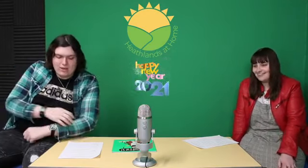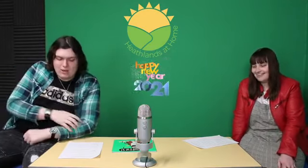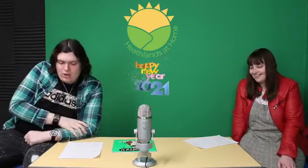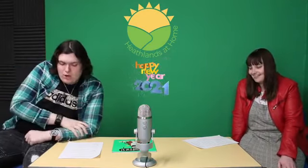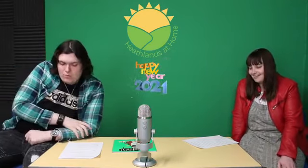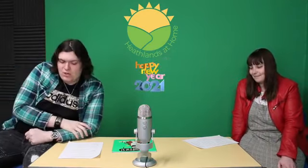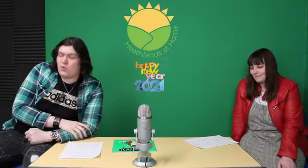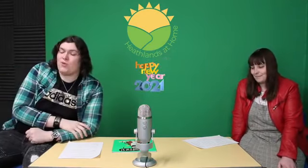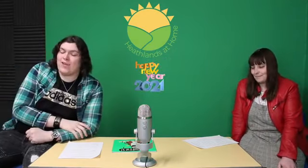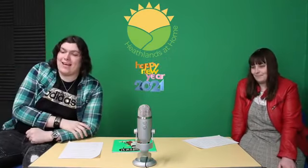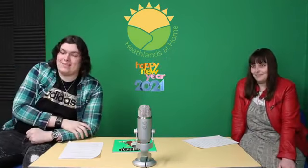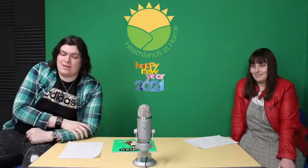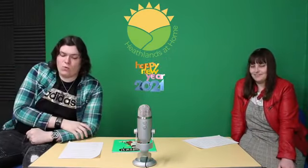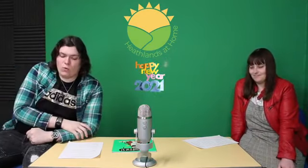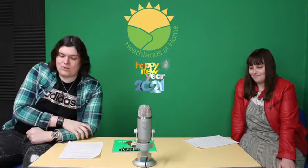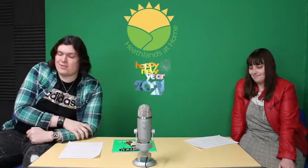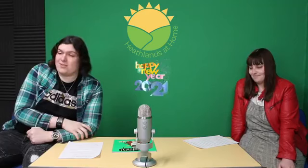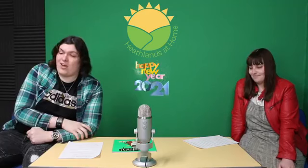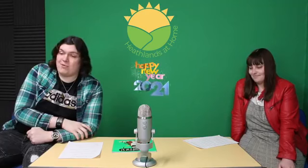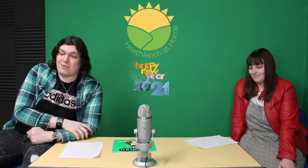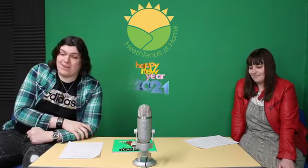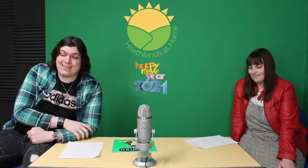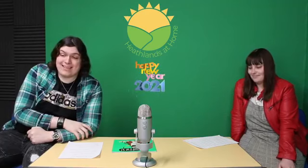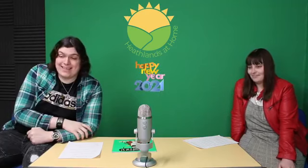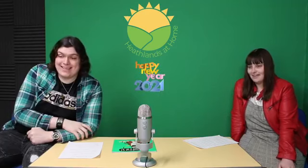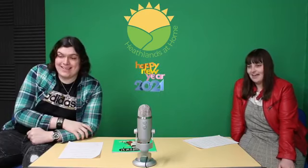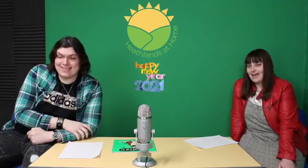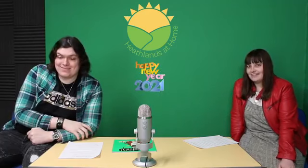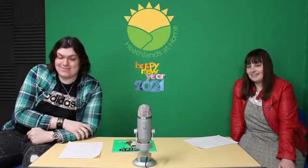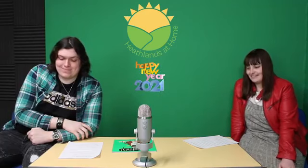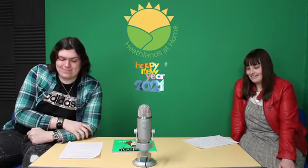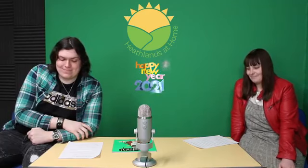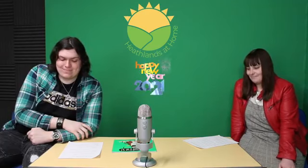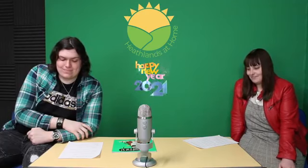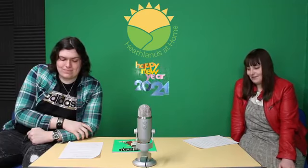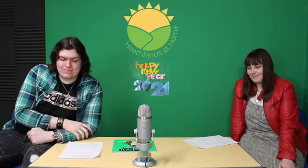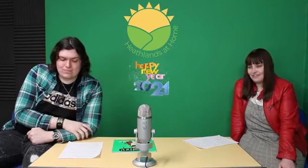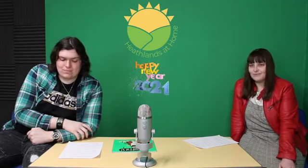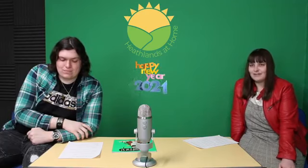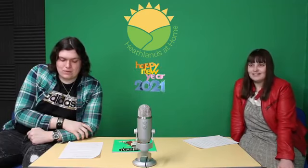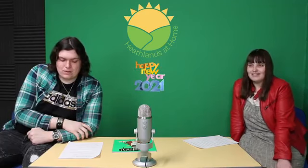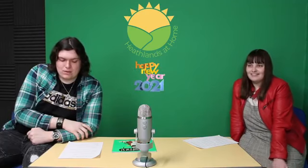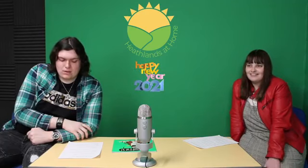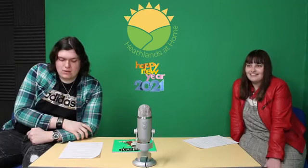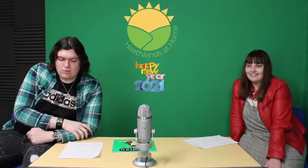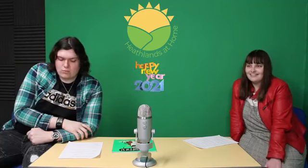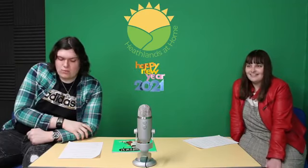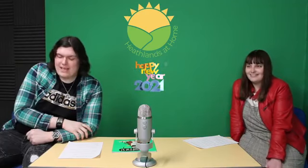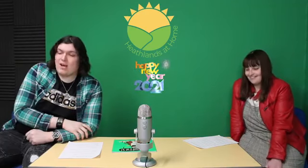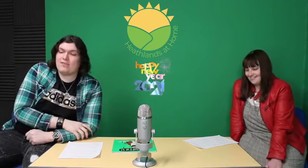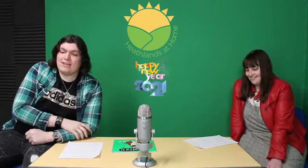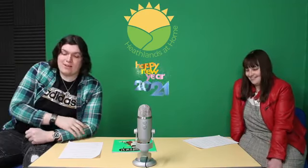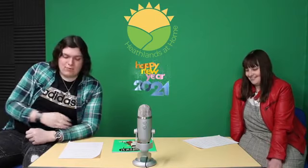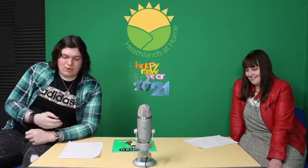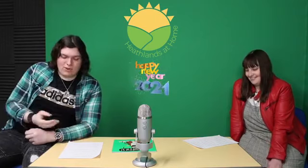2021. Hope you all had an awesome time over the holiday. I just had to bring you everything you wanted. We are in another